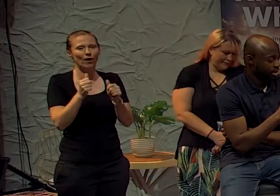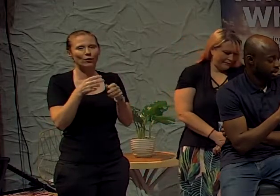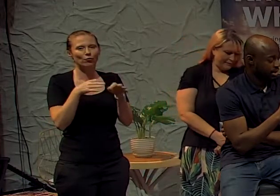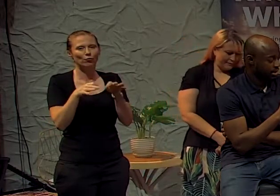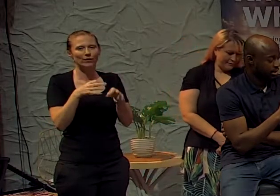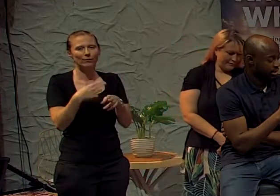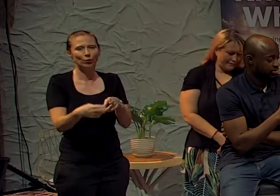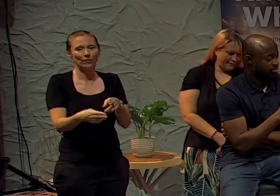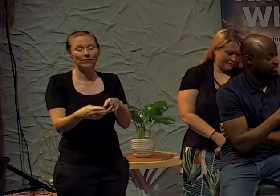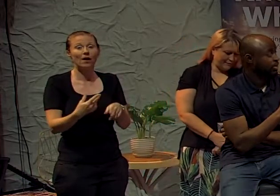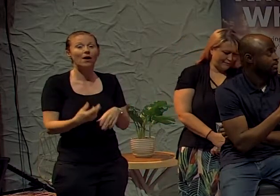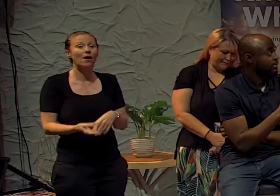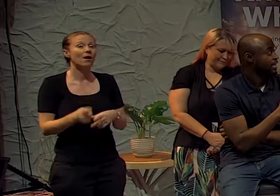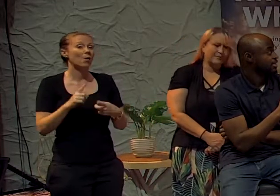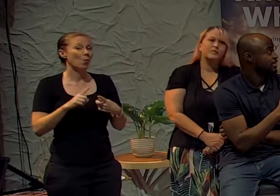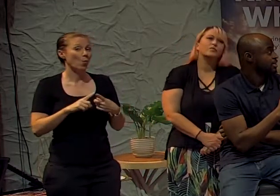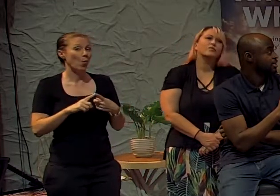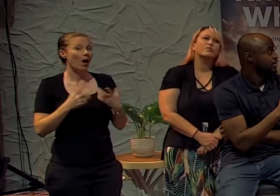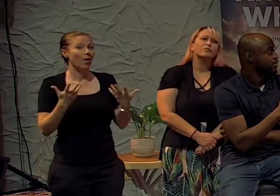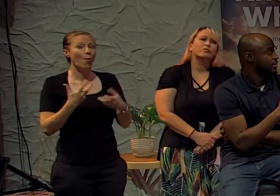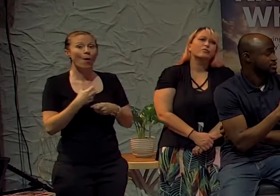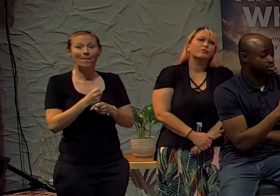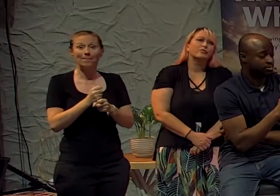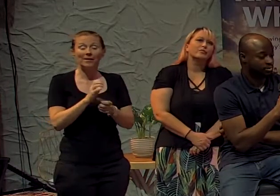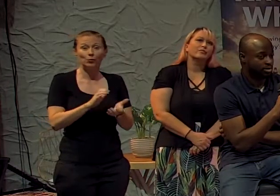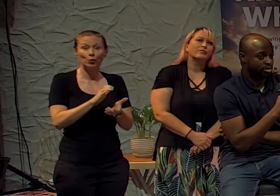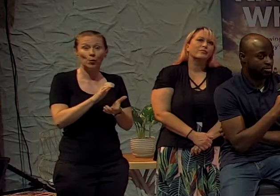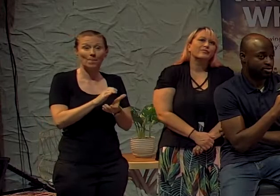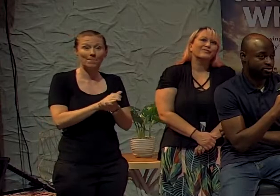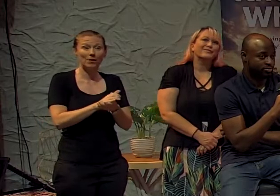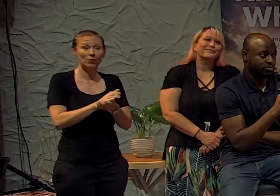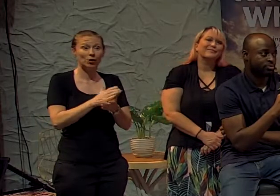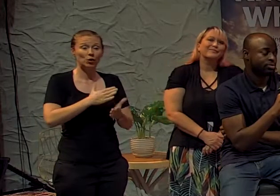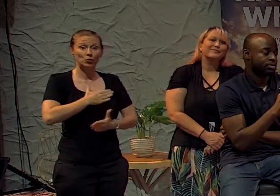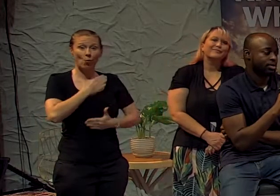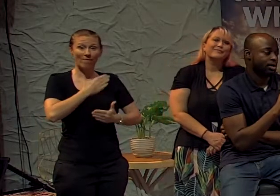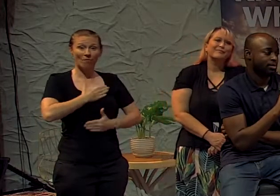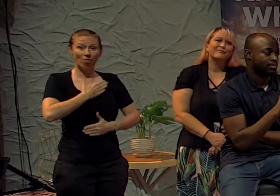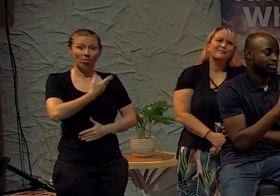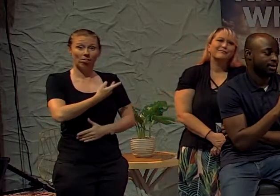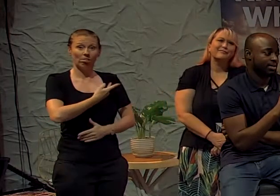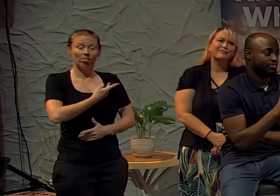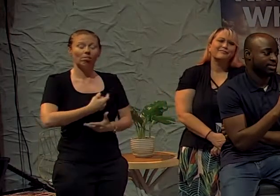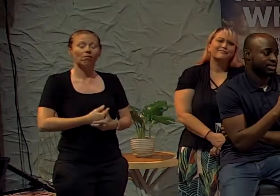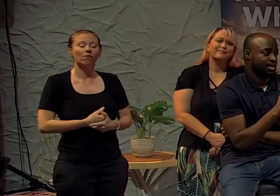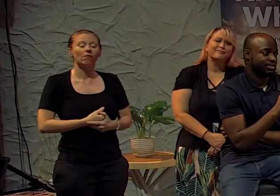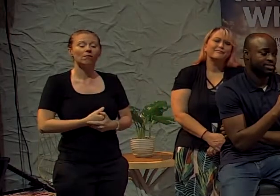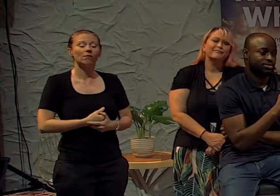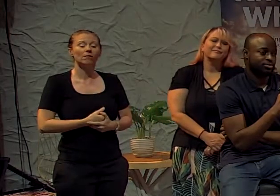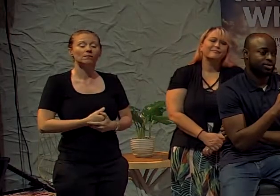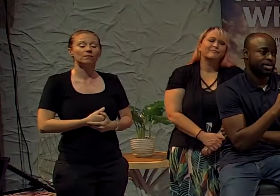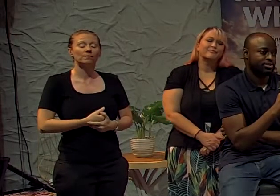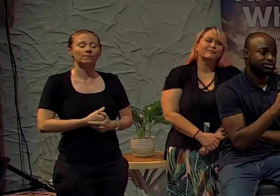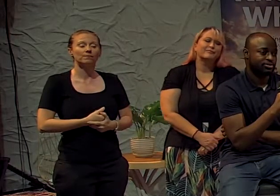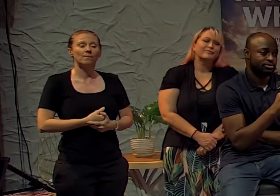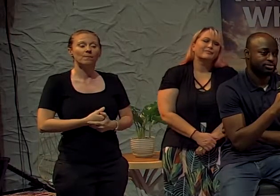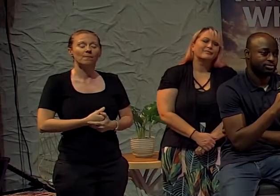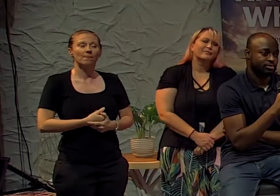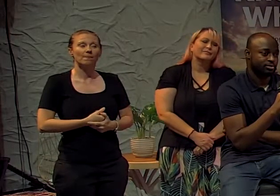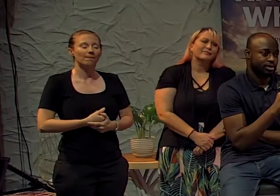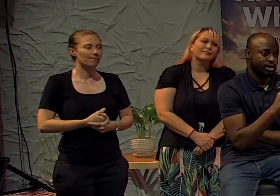One, in terms of what makes your marriage joyful and our marriage joyful, I think it has to start with